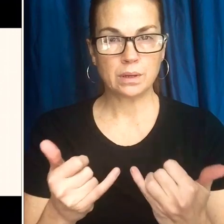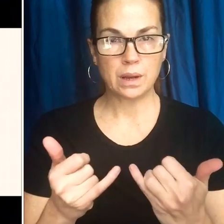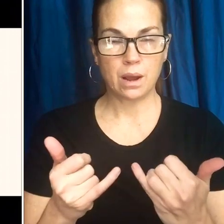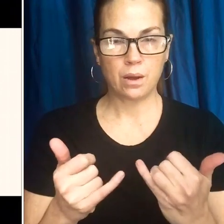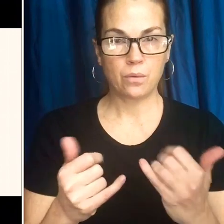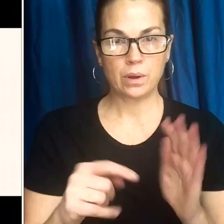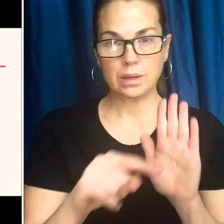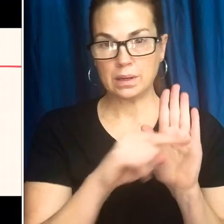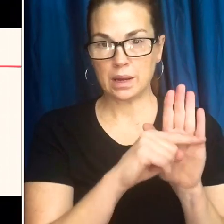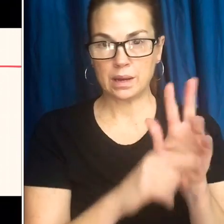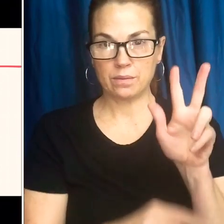line.